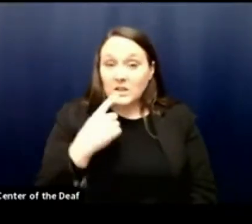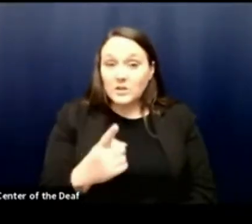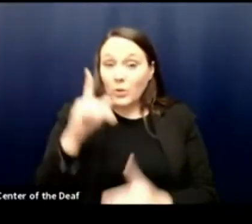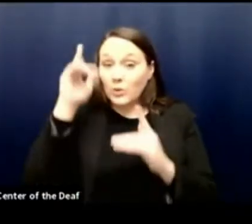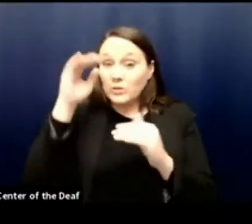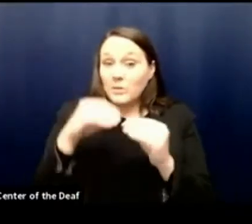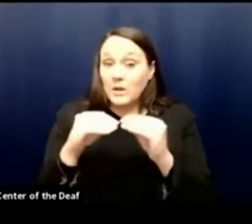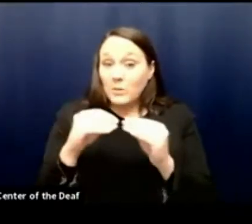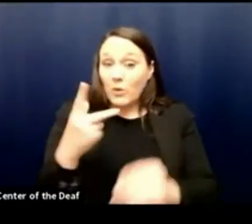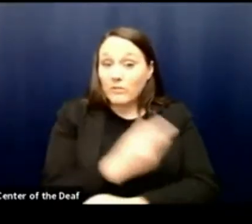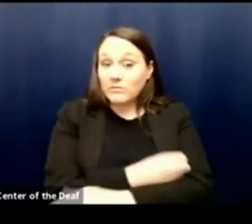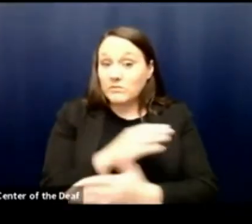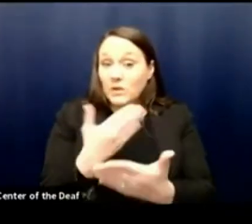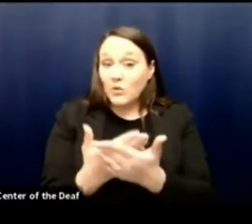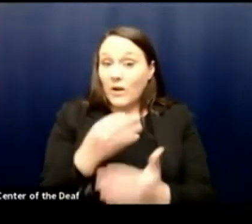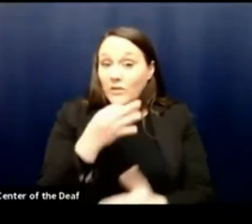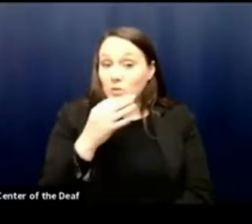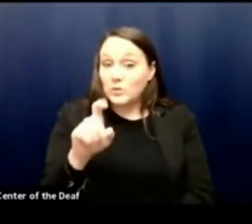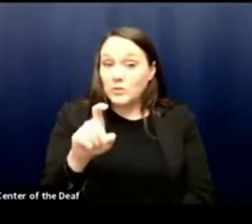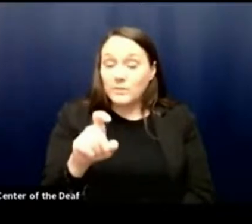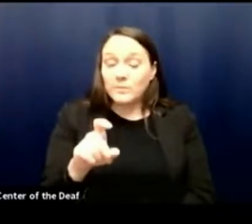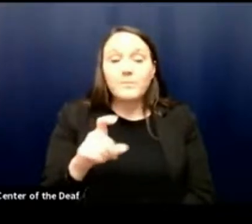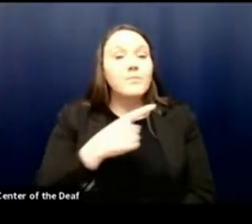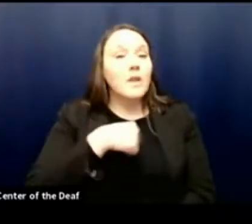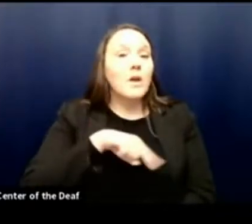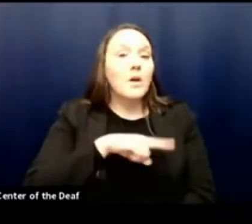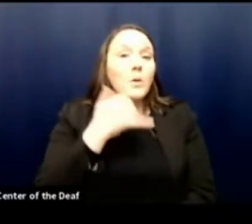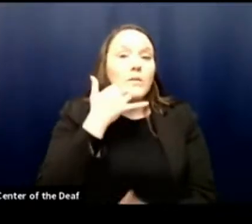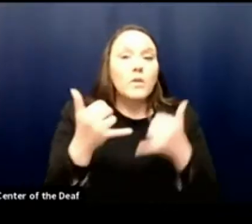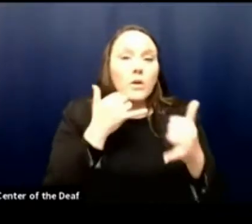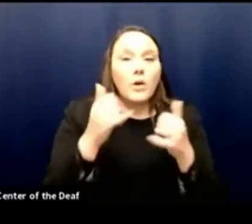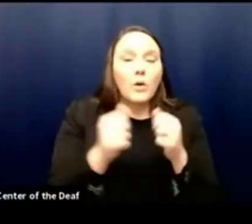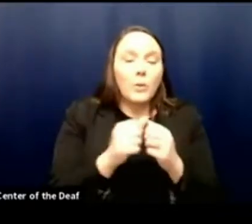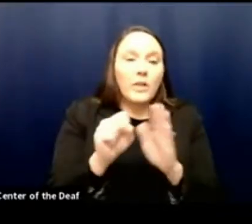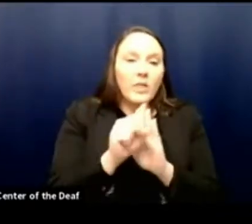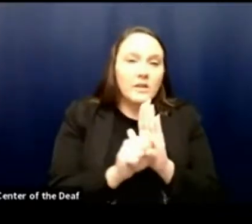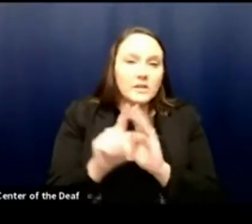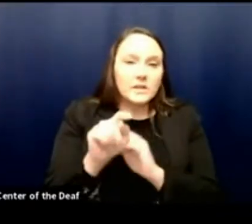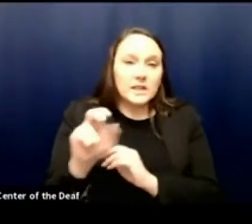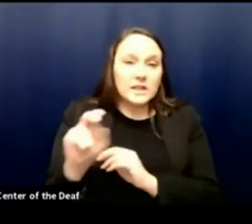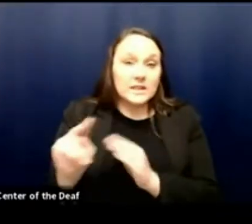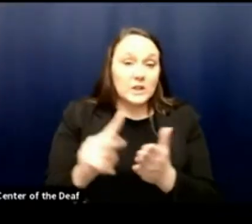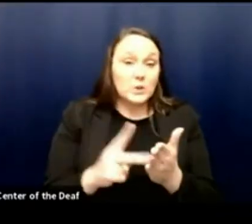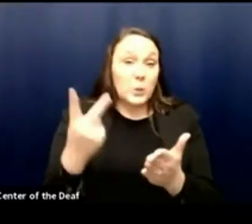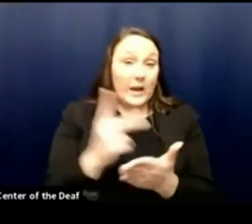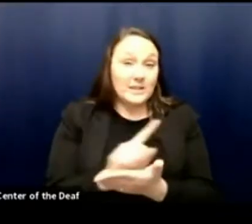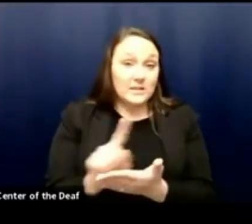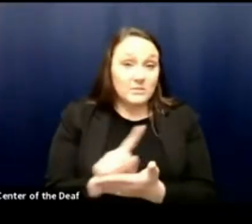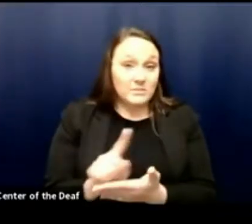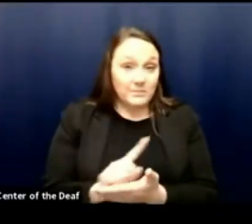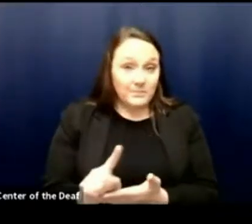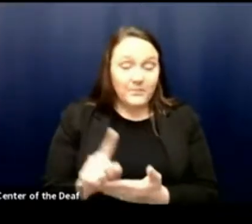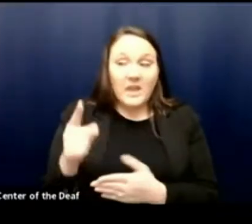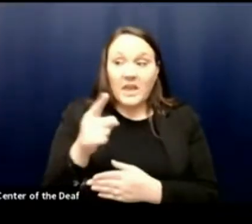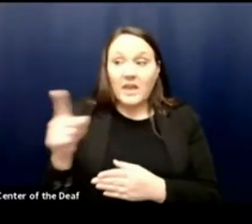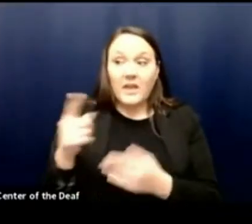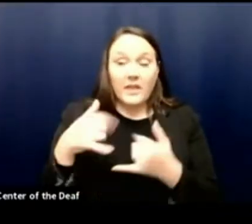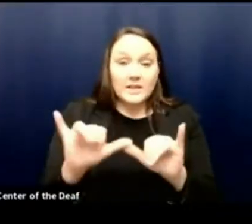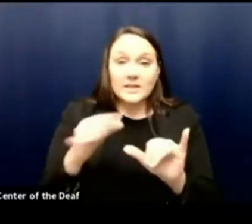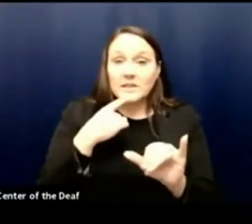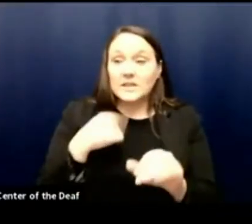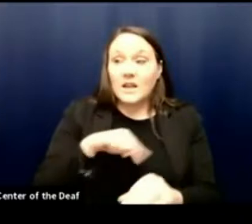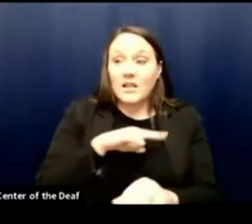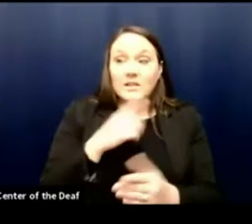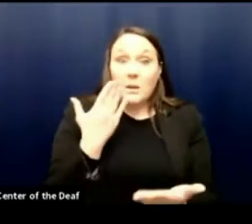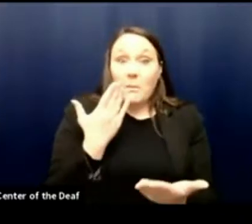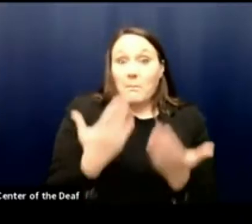soon? We have calls with the state of Tennessee twice a week. And they continue to tell us we might get more vaccine, but